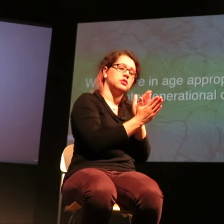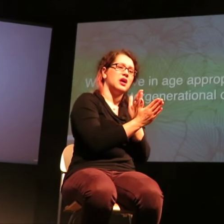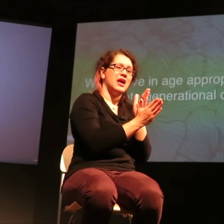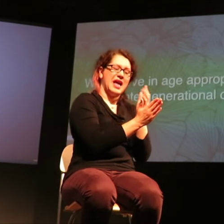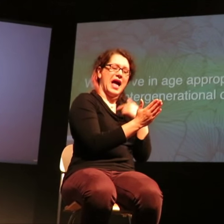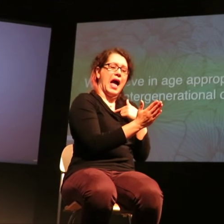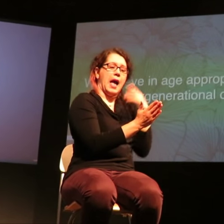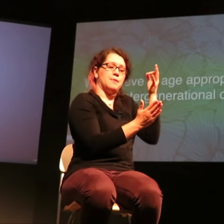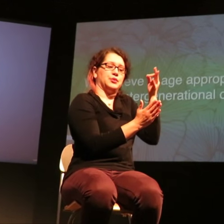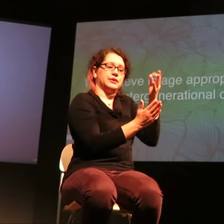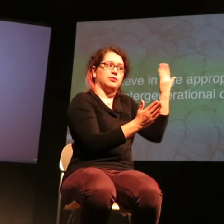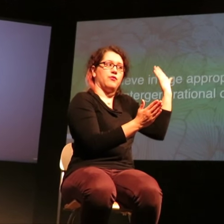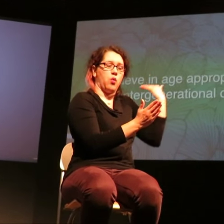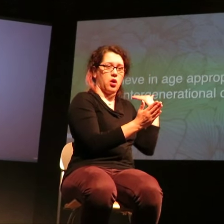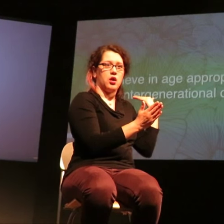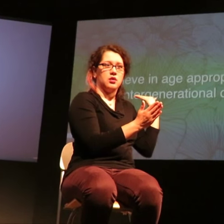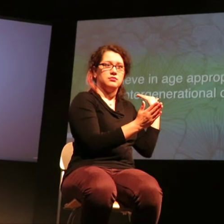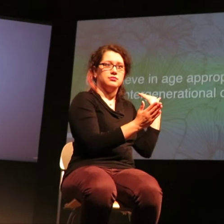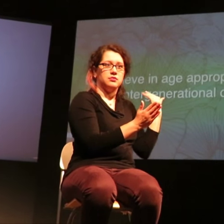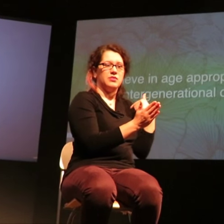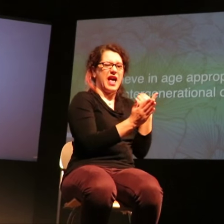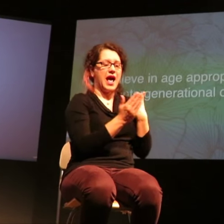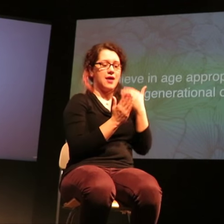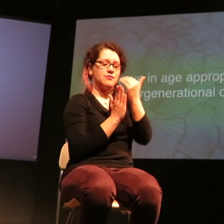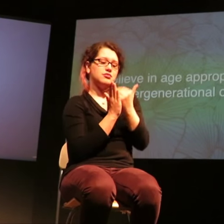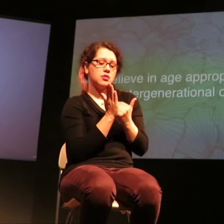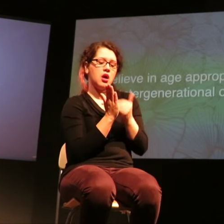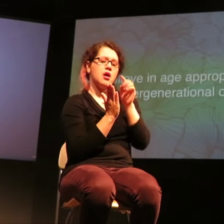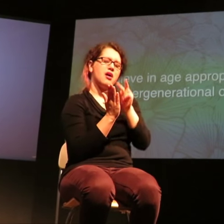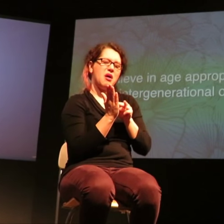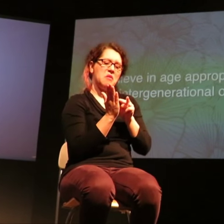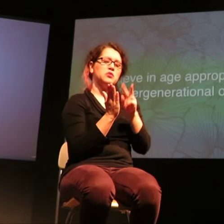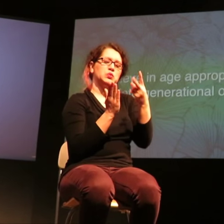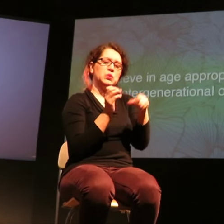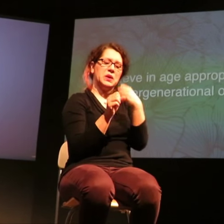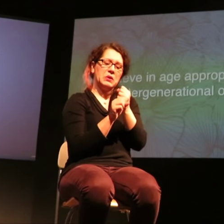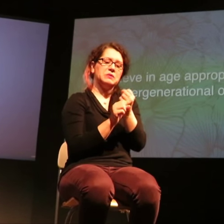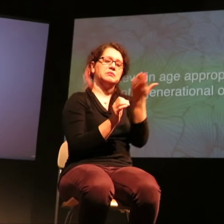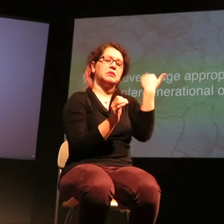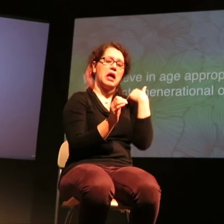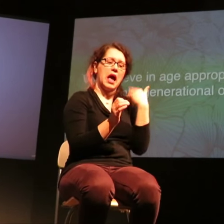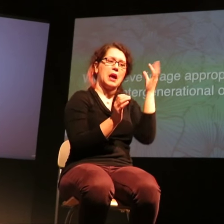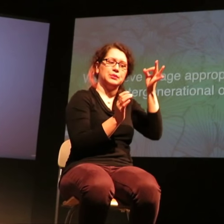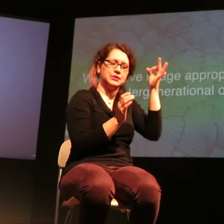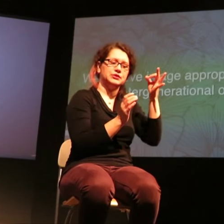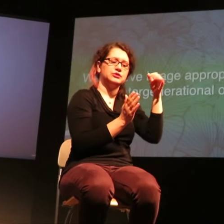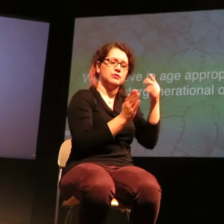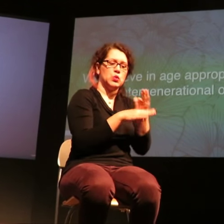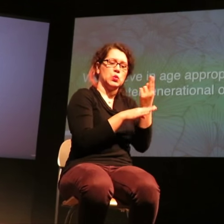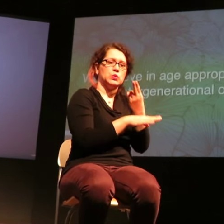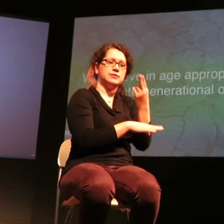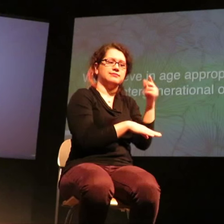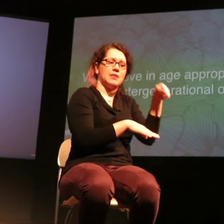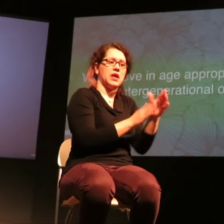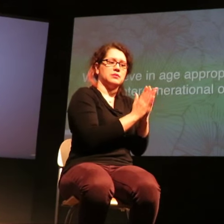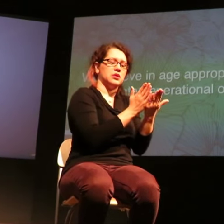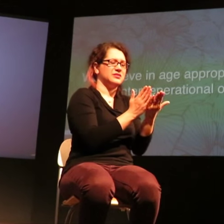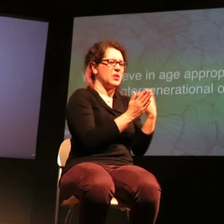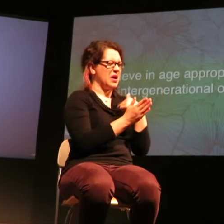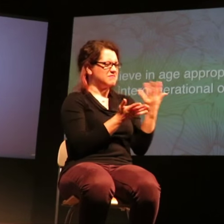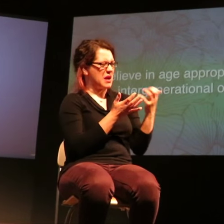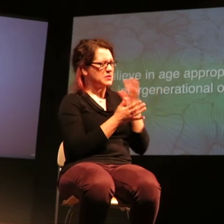on this passage here at Frontline before, and I went back in the notes. It was right around 2 years ago that I preached on this passage. And so decided, well, do I want to